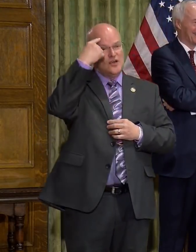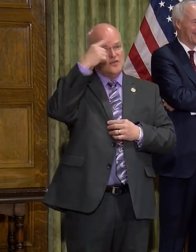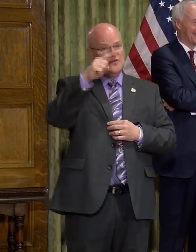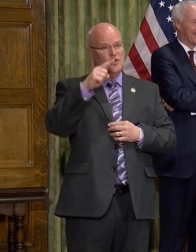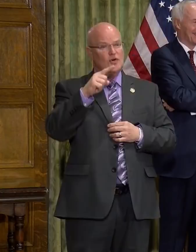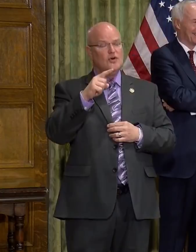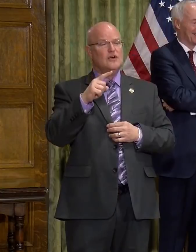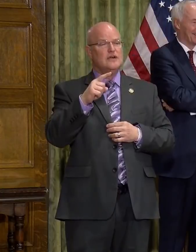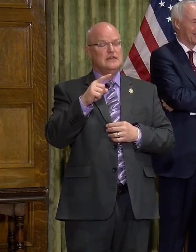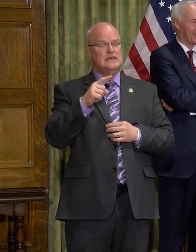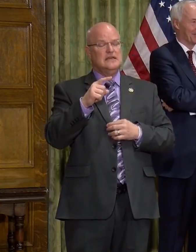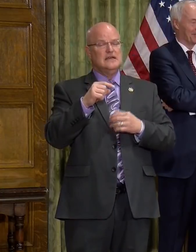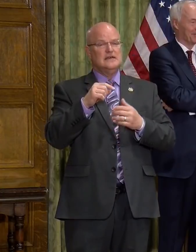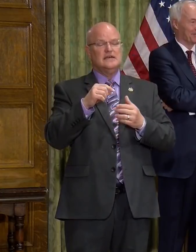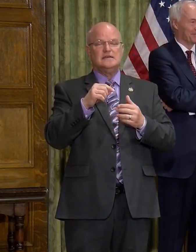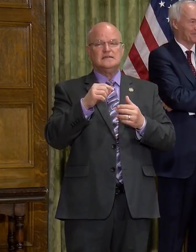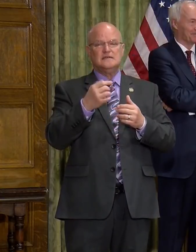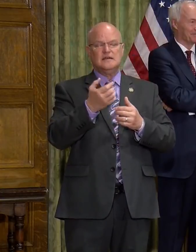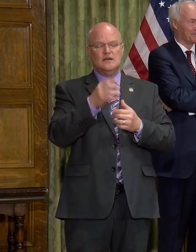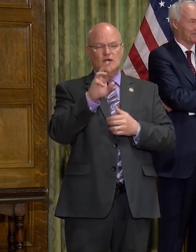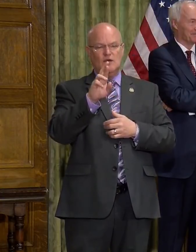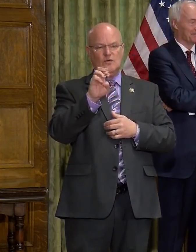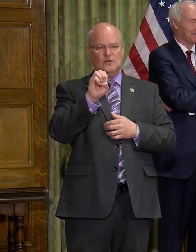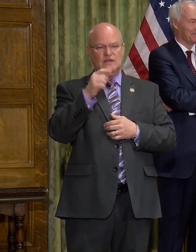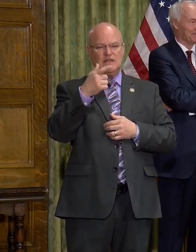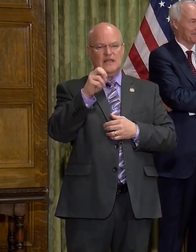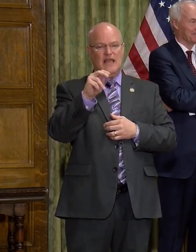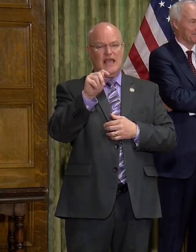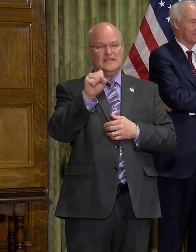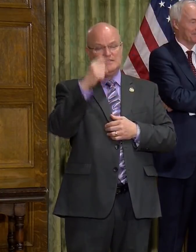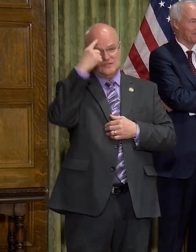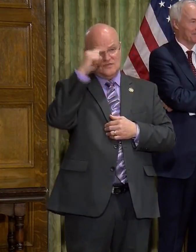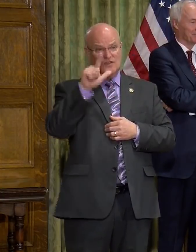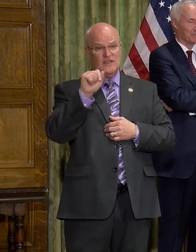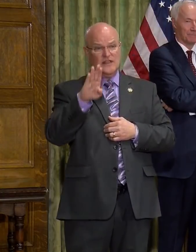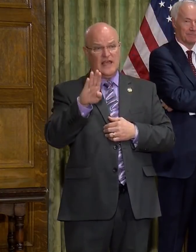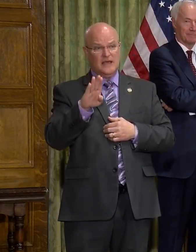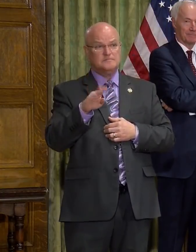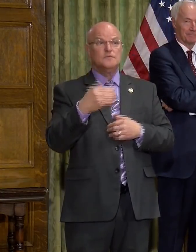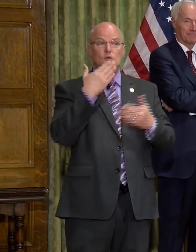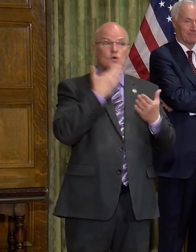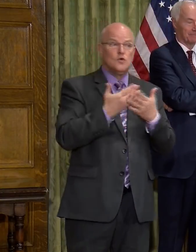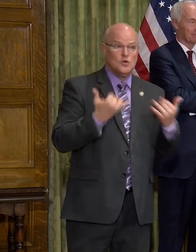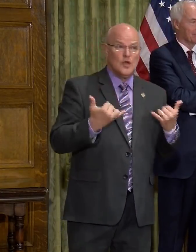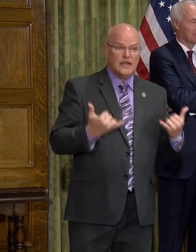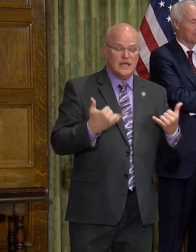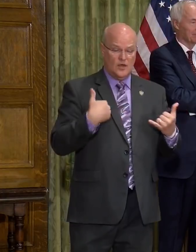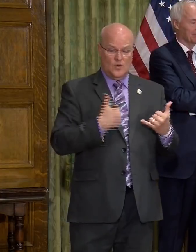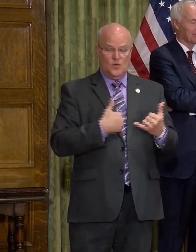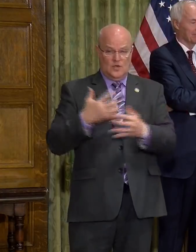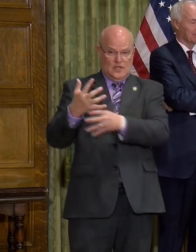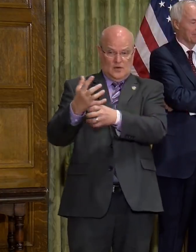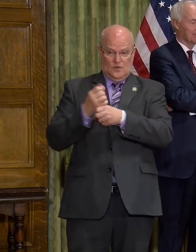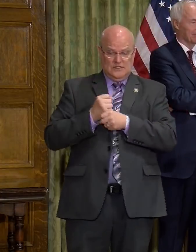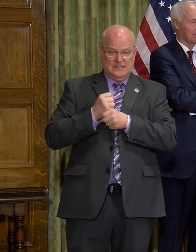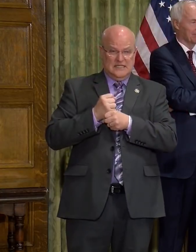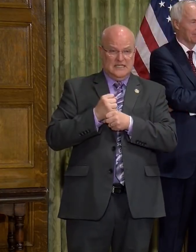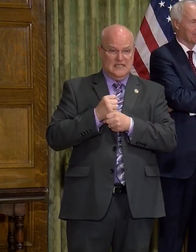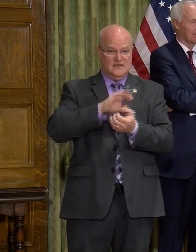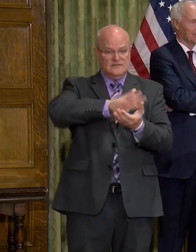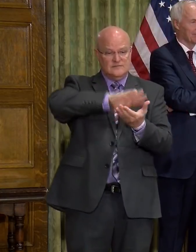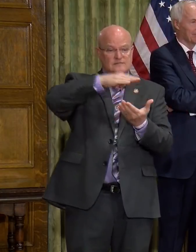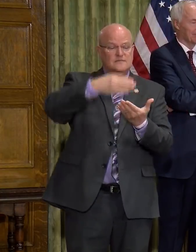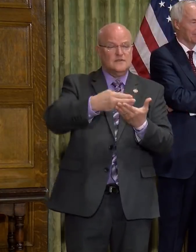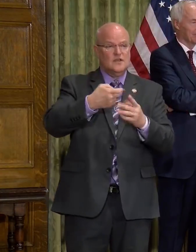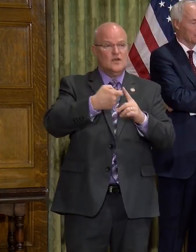For reagents for the labs, we're actually in a pretty good place right now. I mentioned that we received supplies